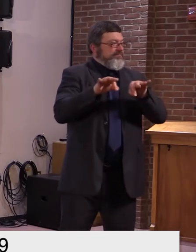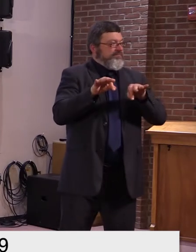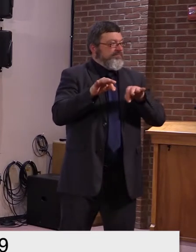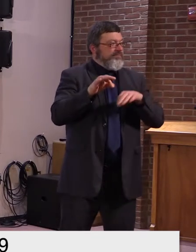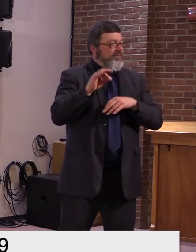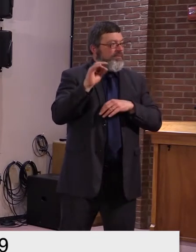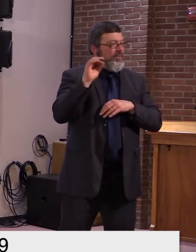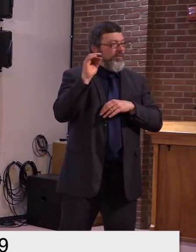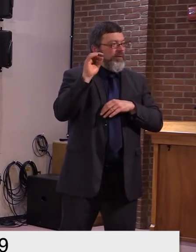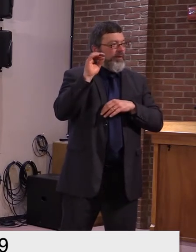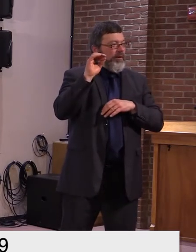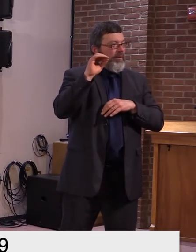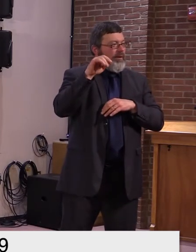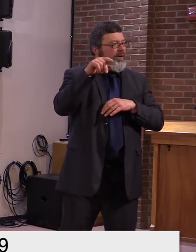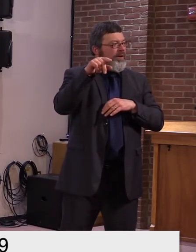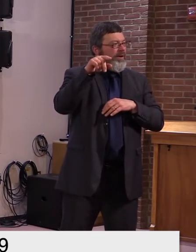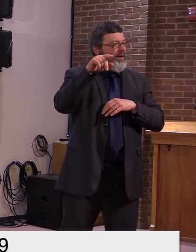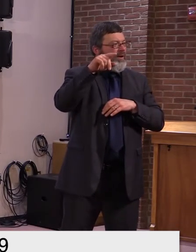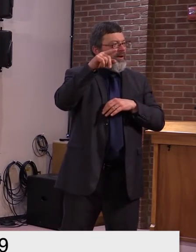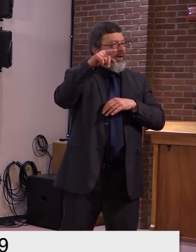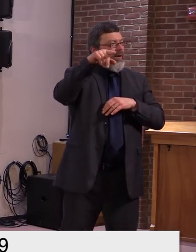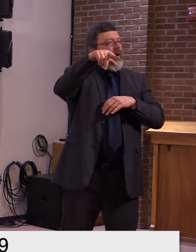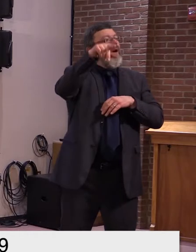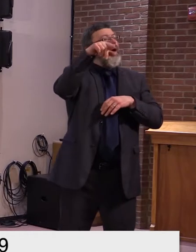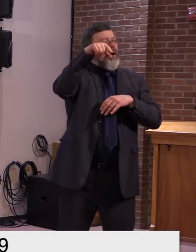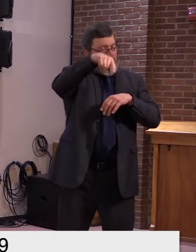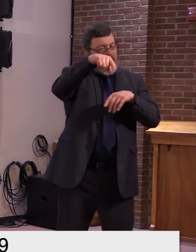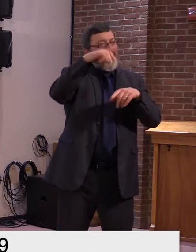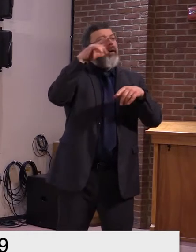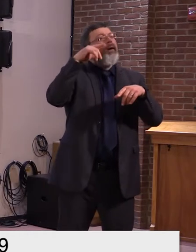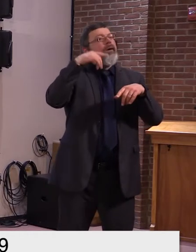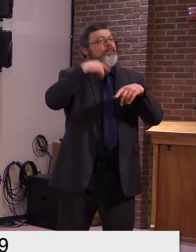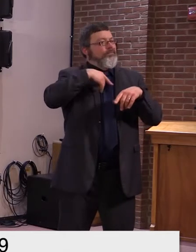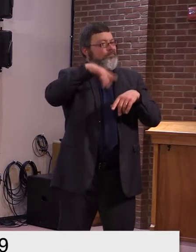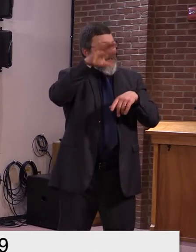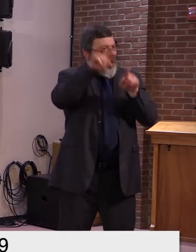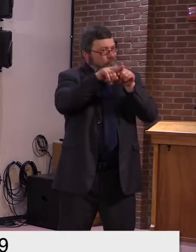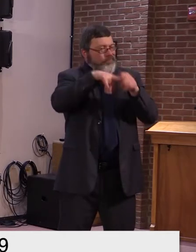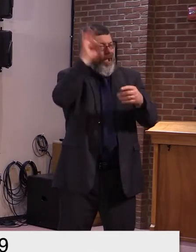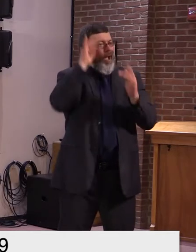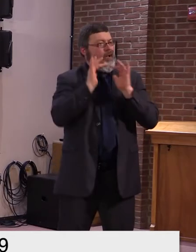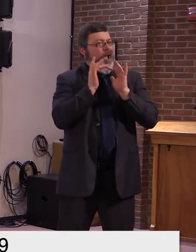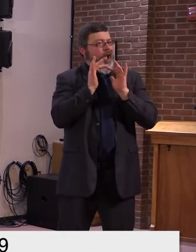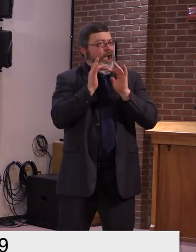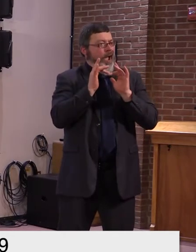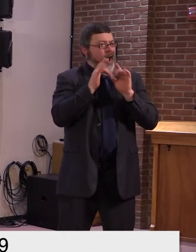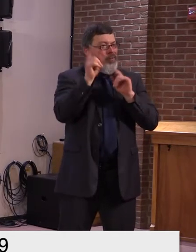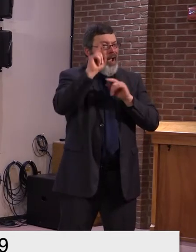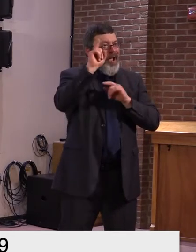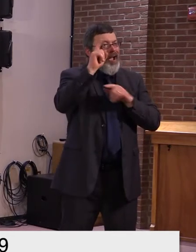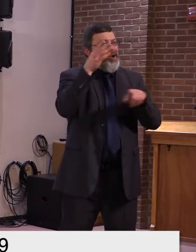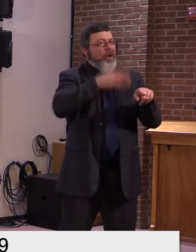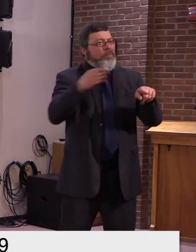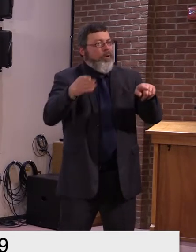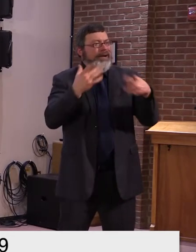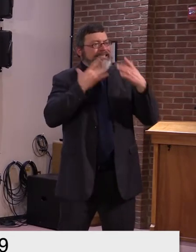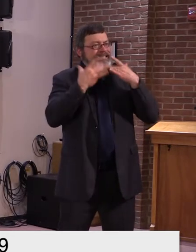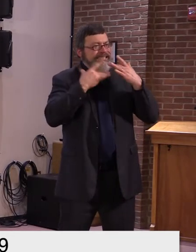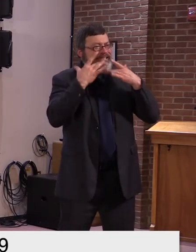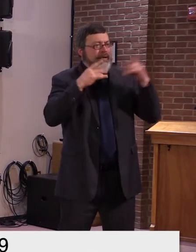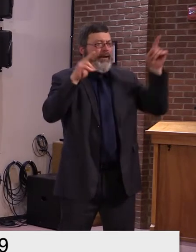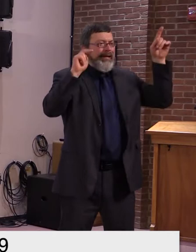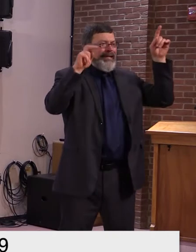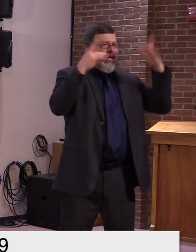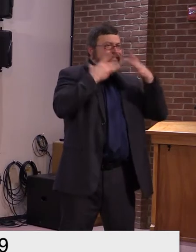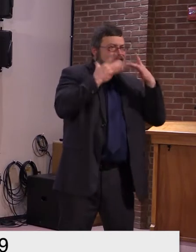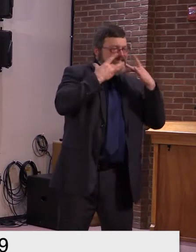and its importance in rural America has changed since March. I was the head of the am the head of the broadband caucus. In pre-COVID, I